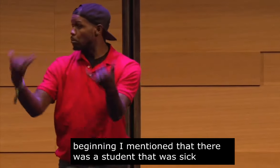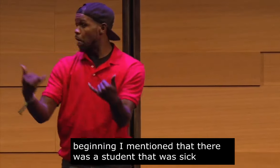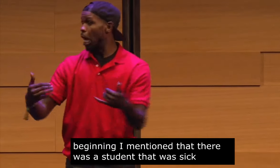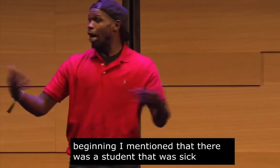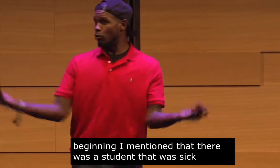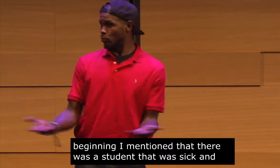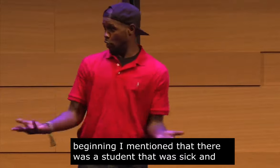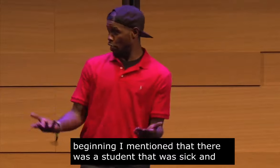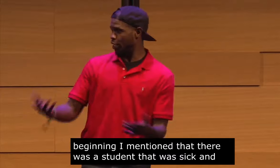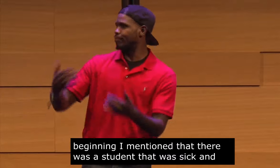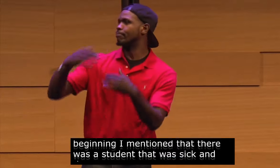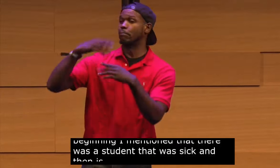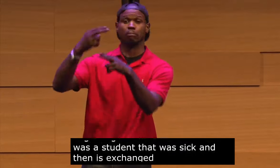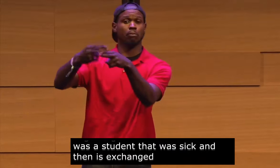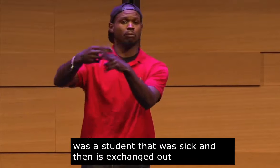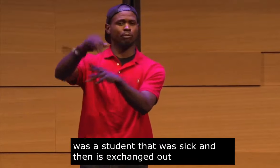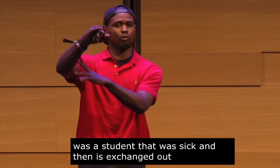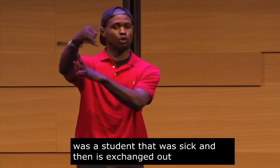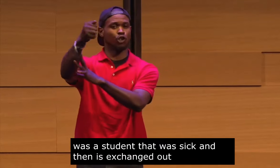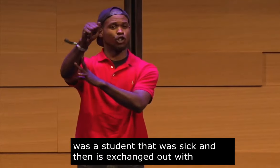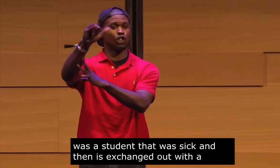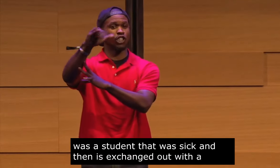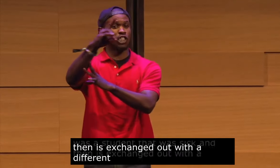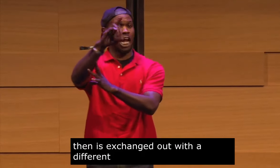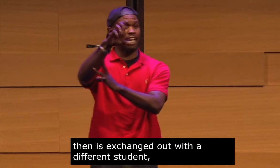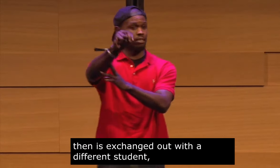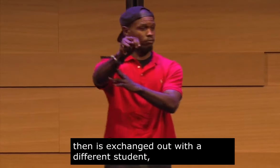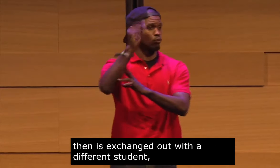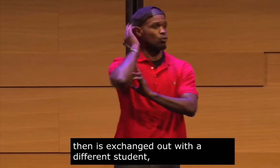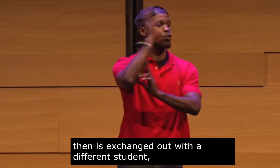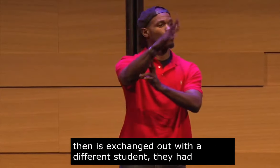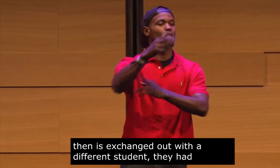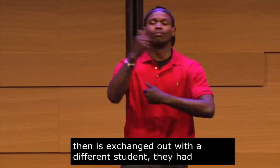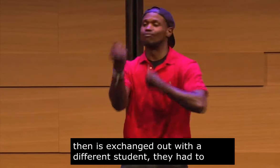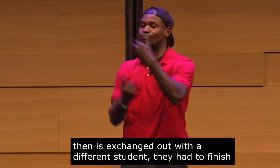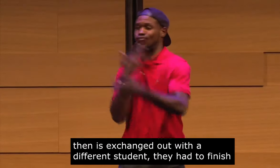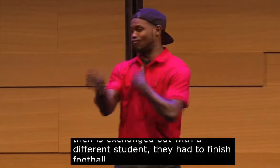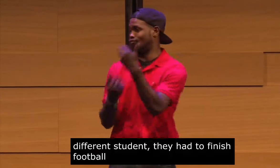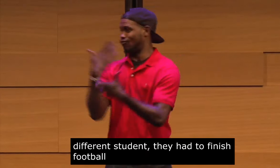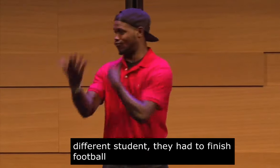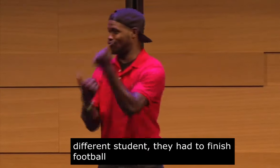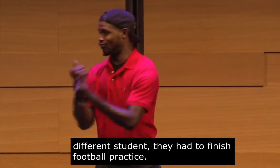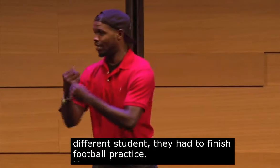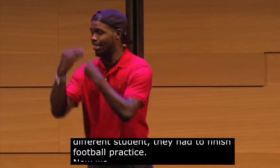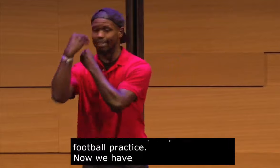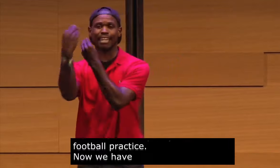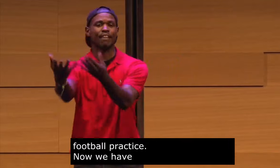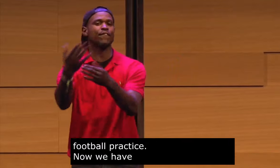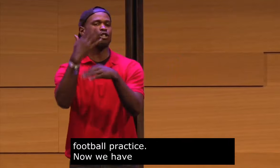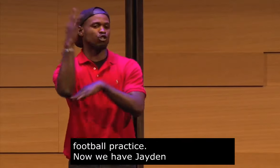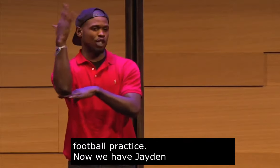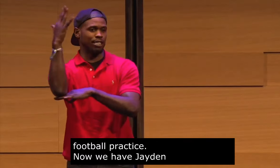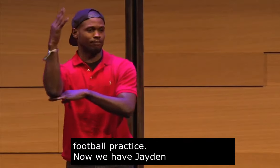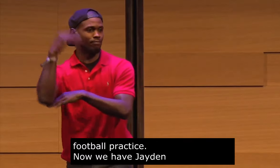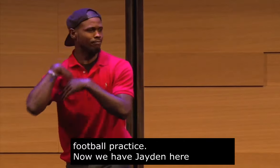and then is exchanged out with a different student that had to finish football practice? Now we have Jaden here